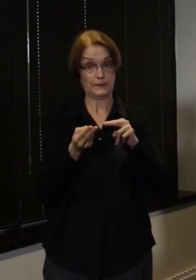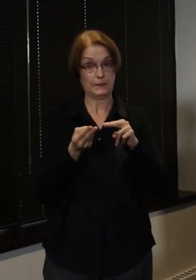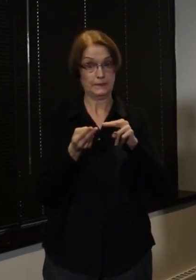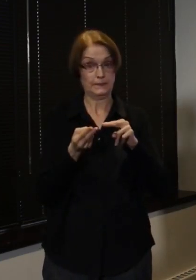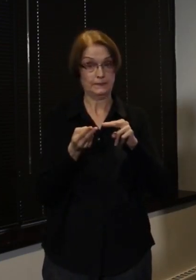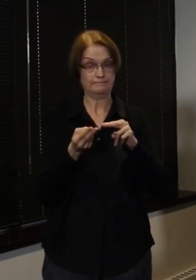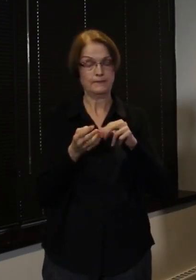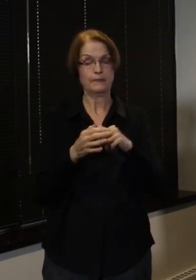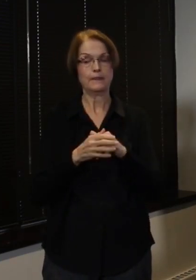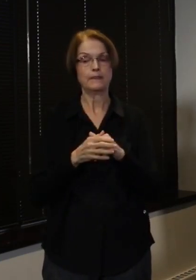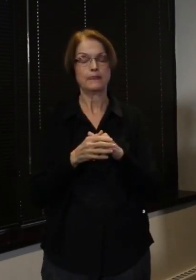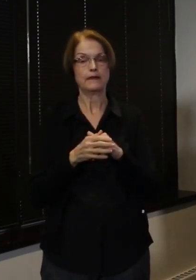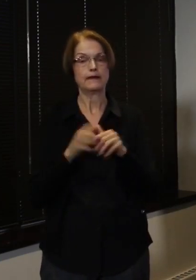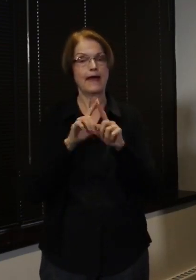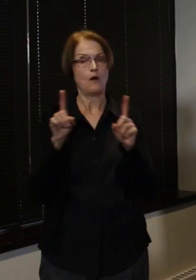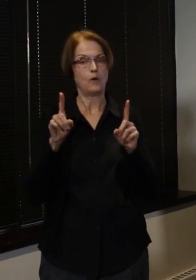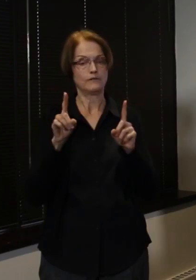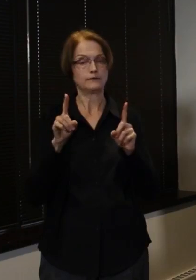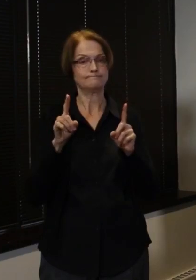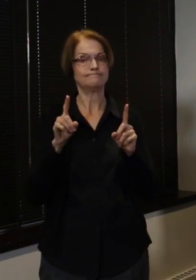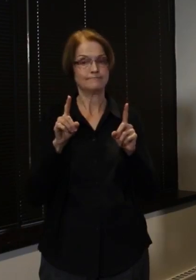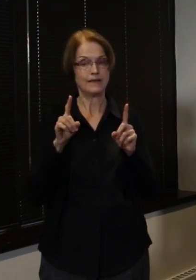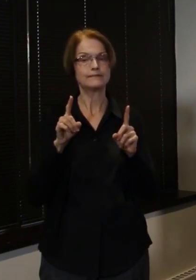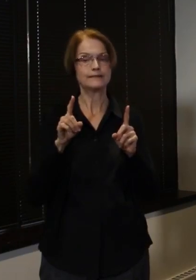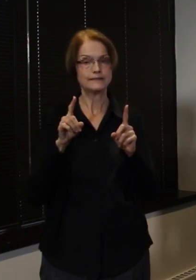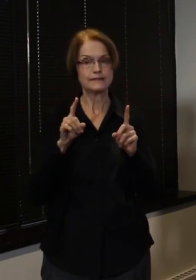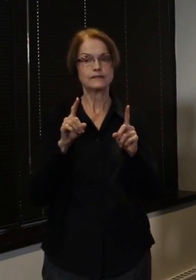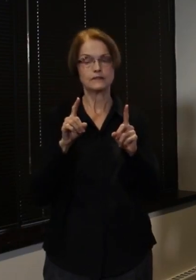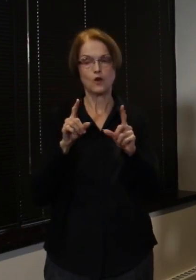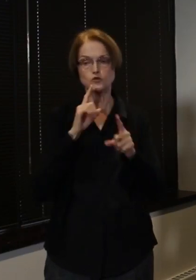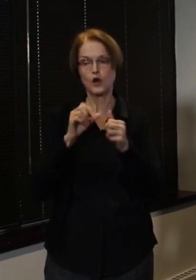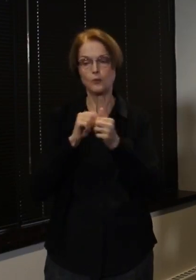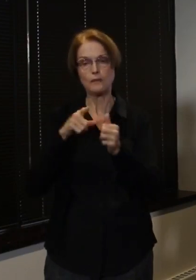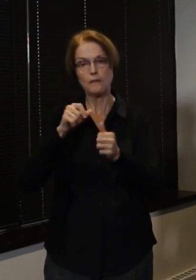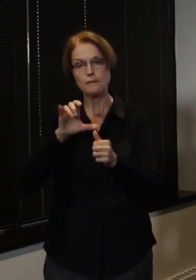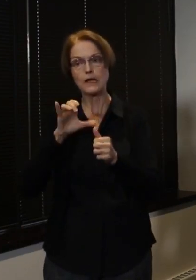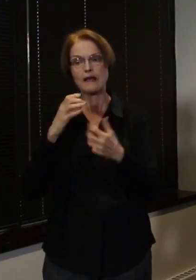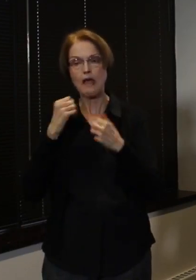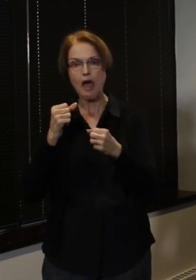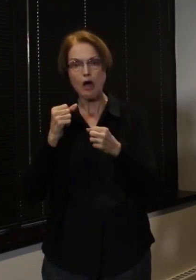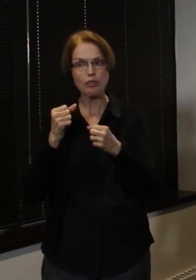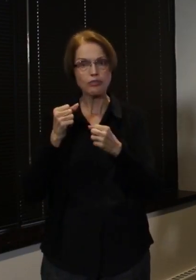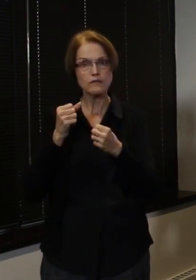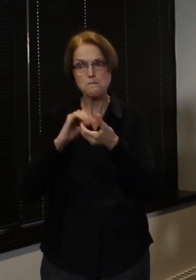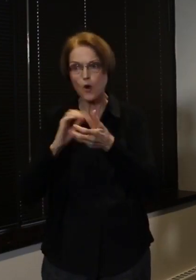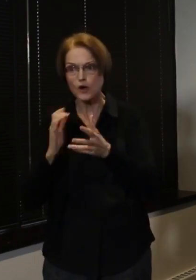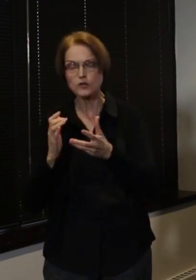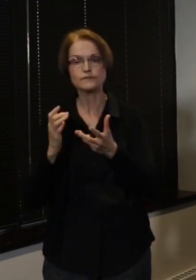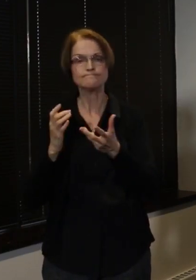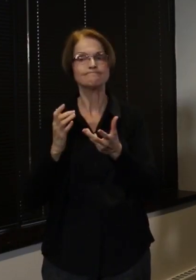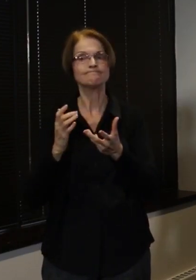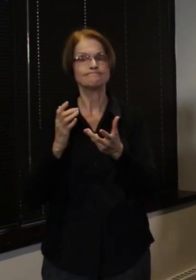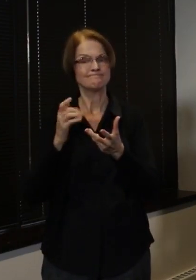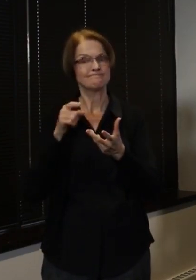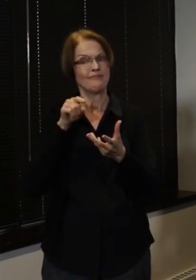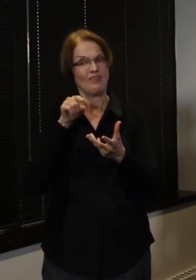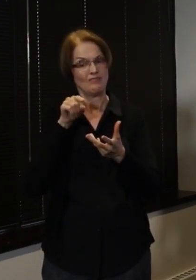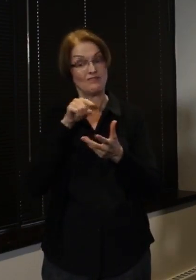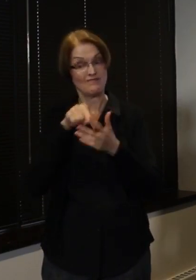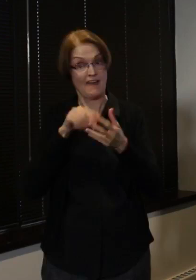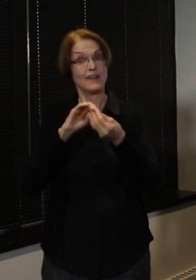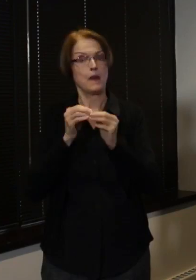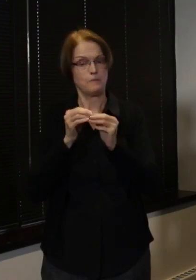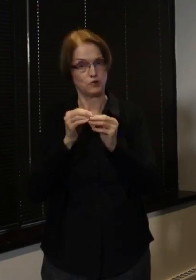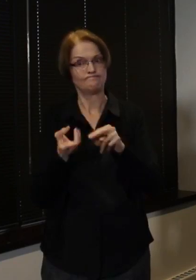week. However, I know from talking with some of our public health partners, we're beginning to see an uptick in those cases as well. And